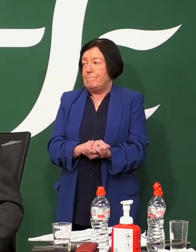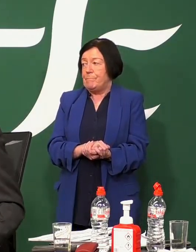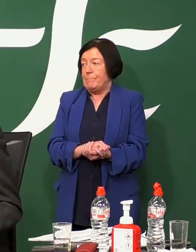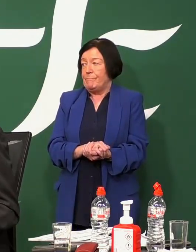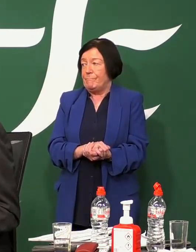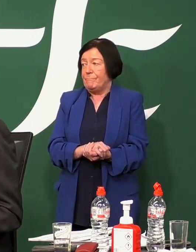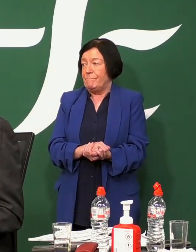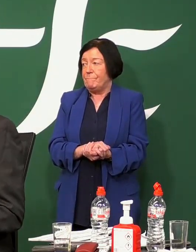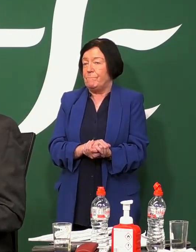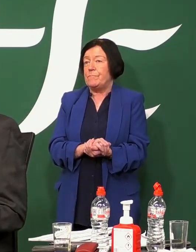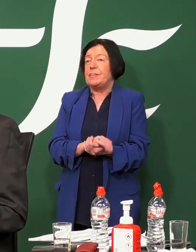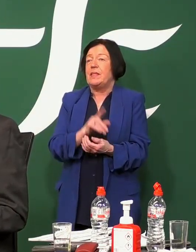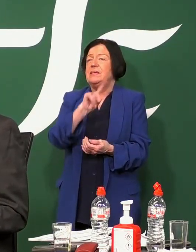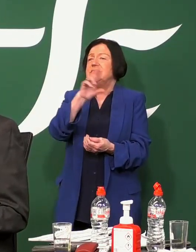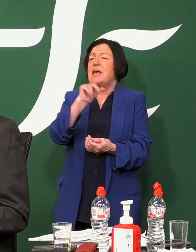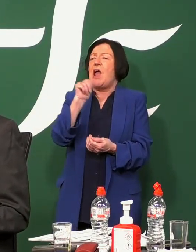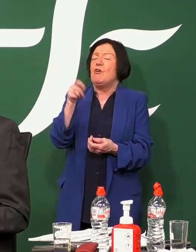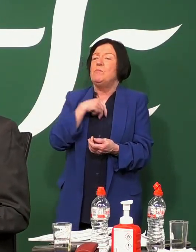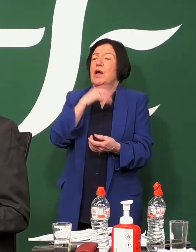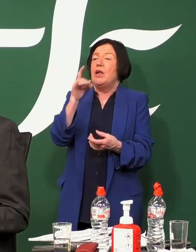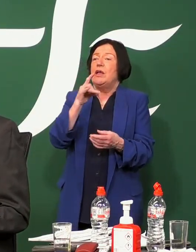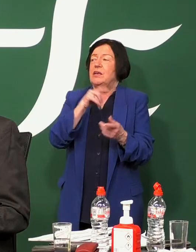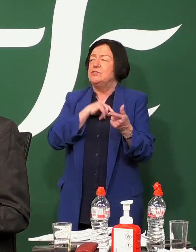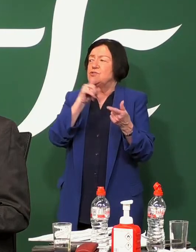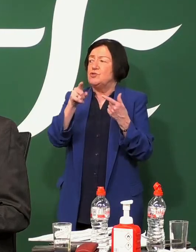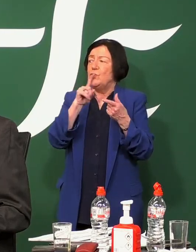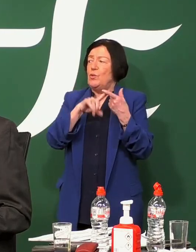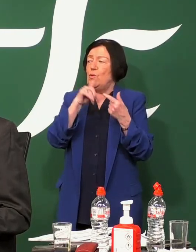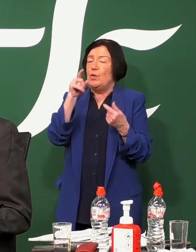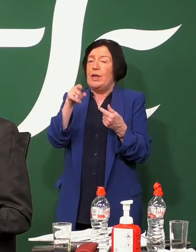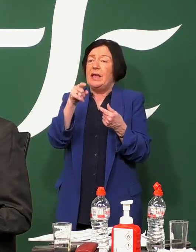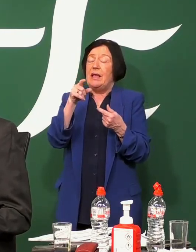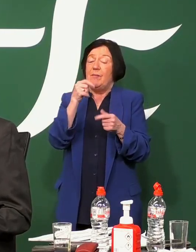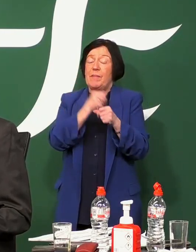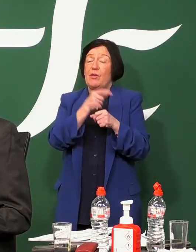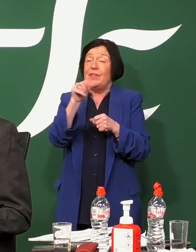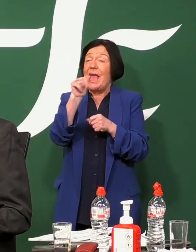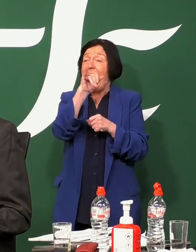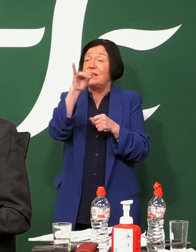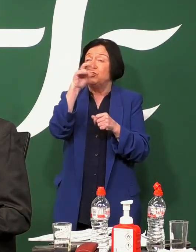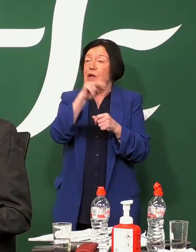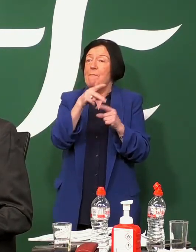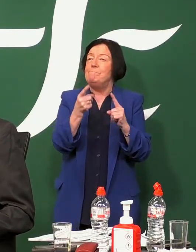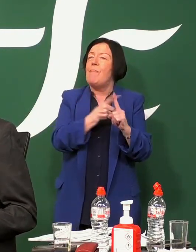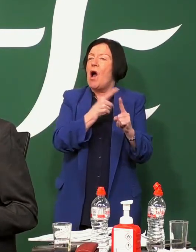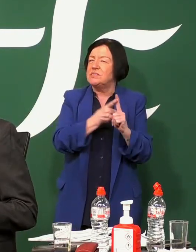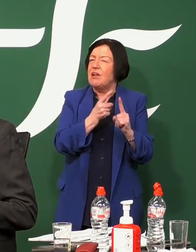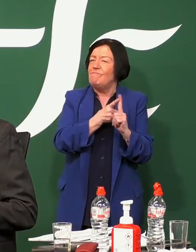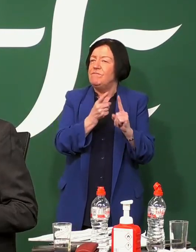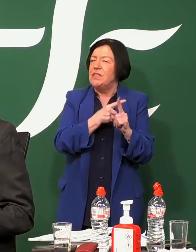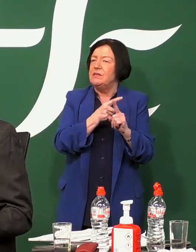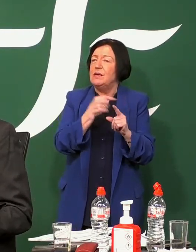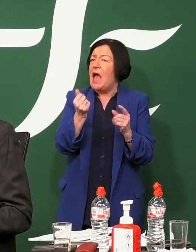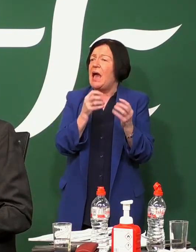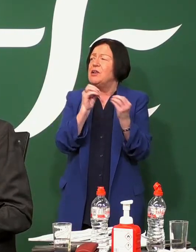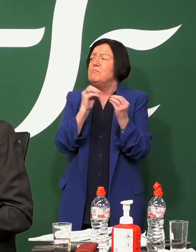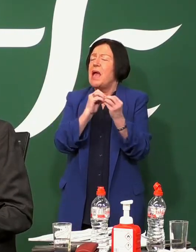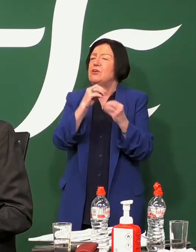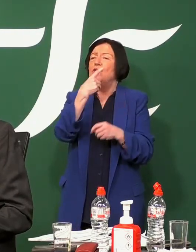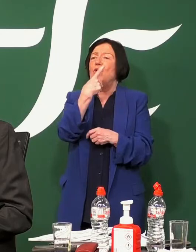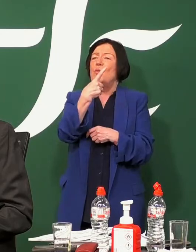Sarah King, Virgin Media. Just kind of my question is similar to Cayman's, just in relation to the recording of antigen positives. So I know you mentioned earlier